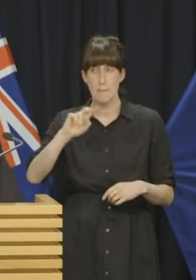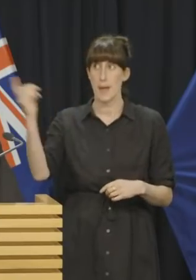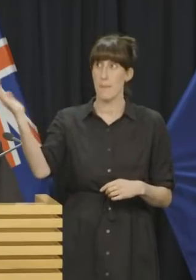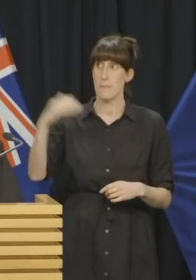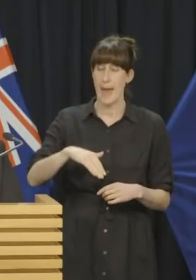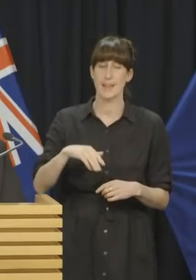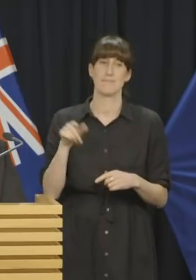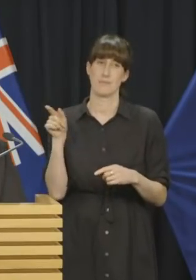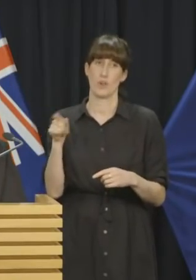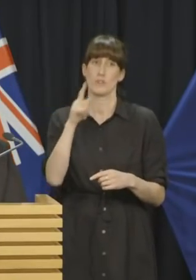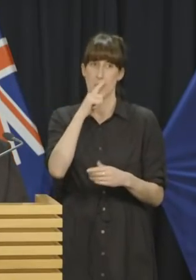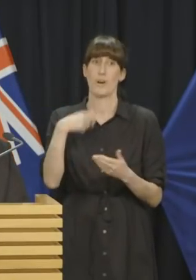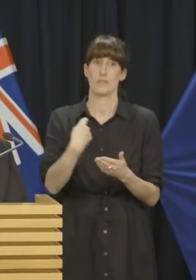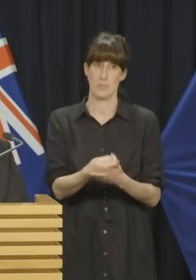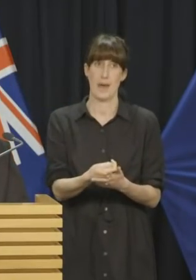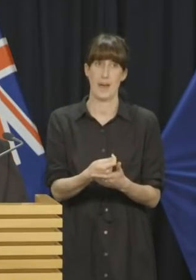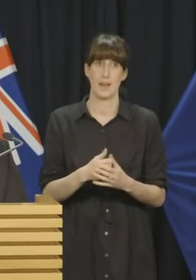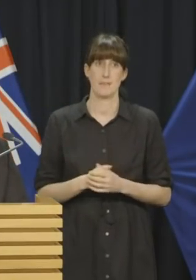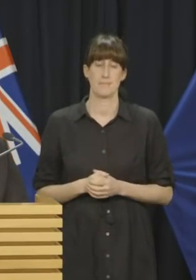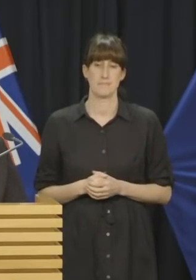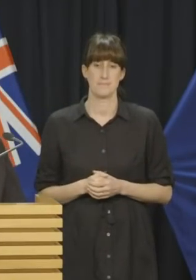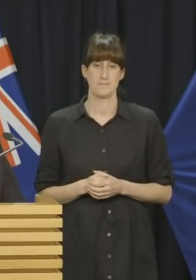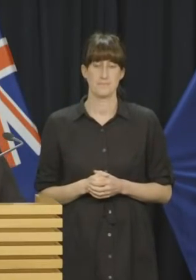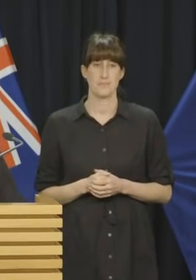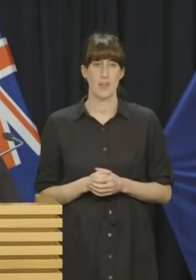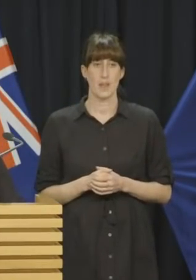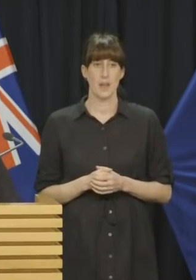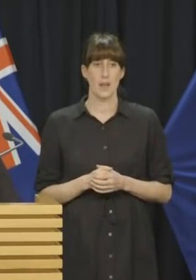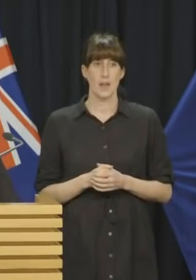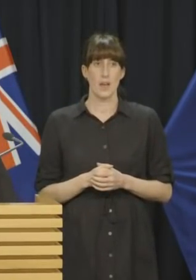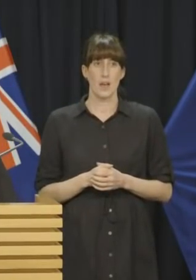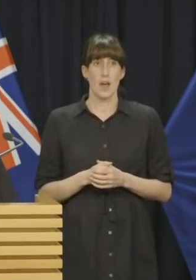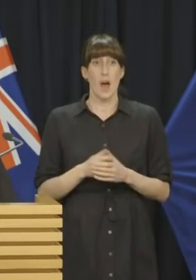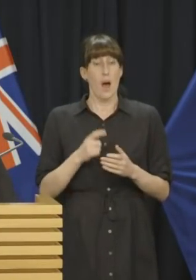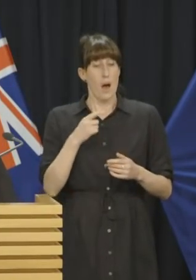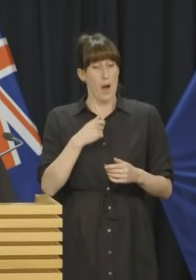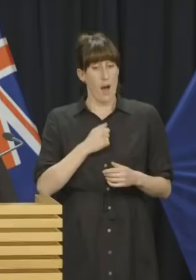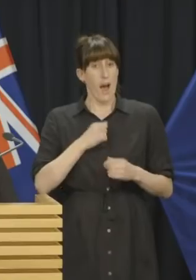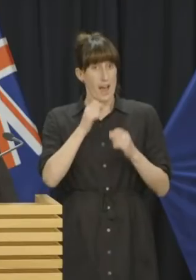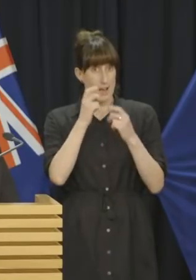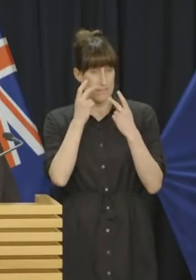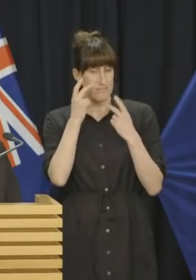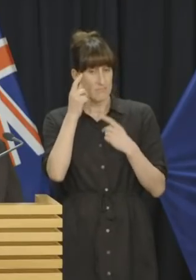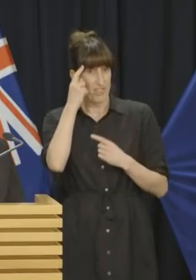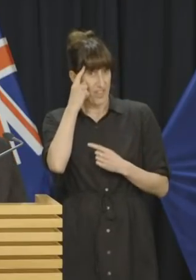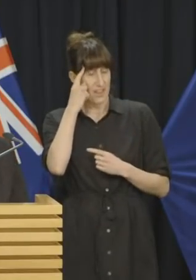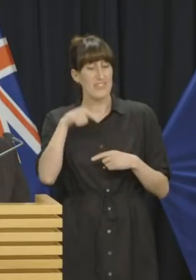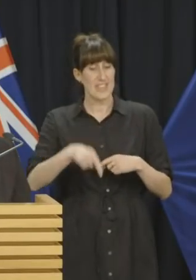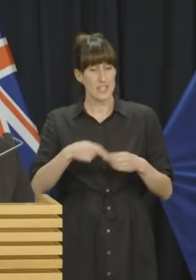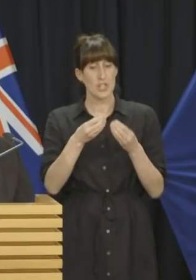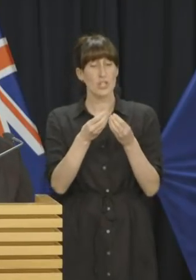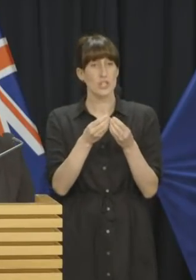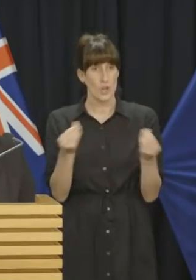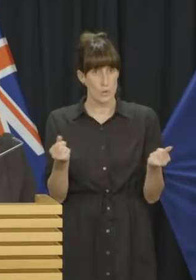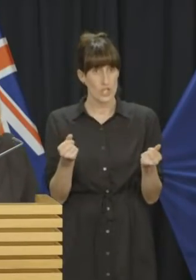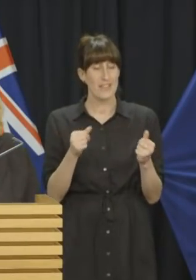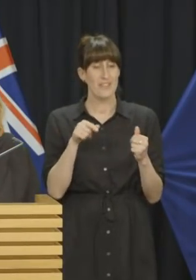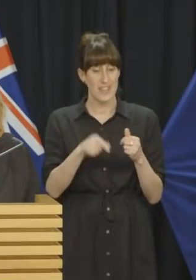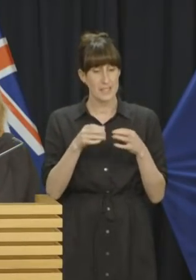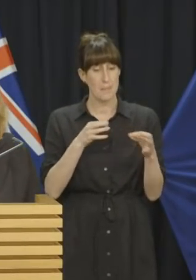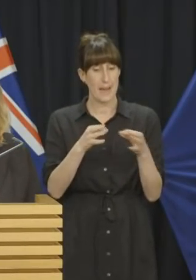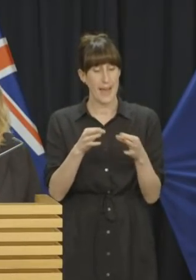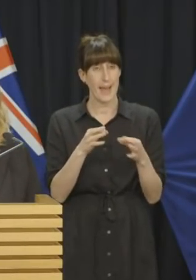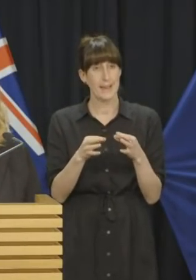their stay in managed isolation. It is my view that this solution balances the right of New Zealanders to